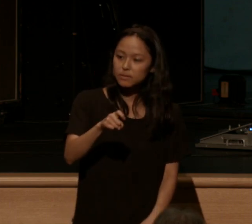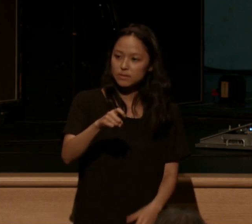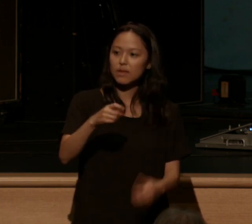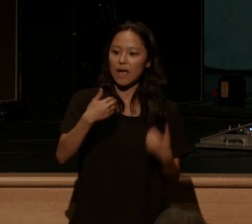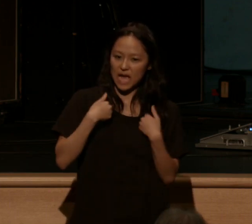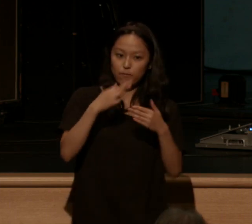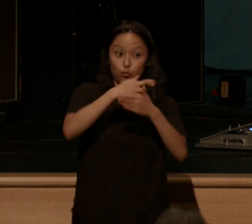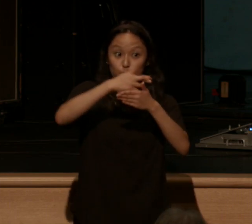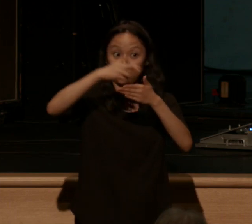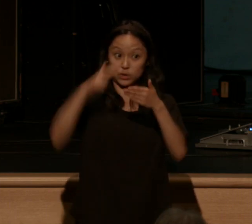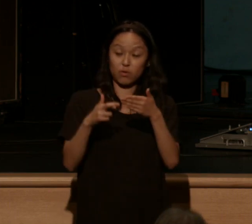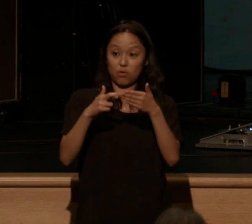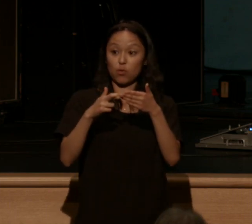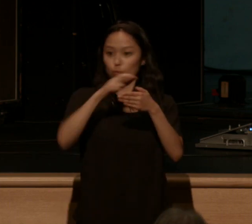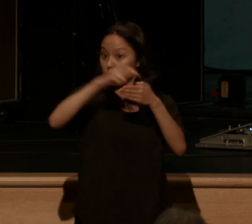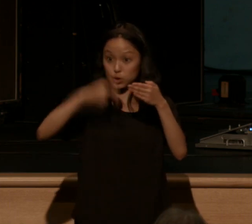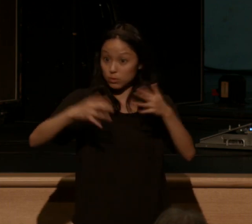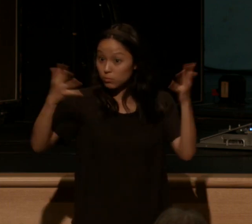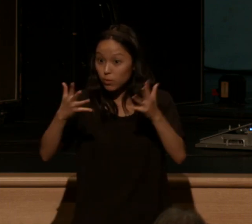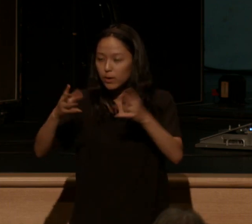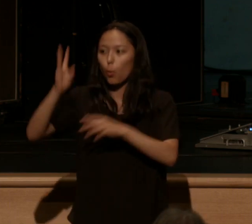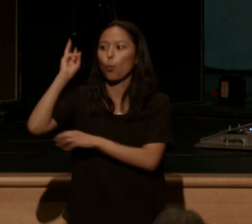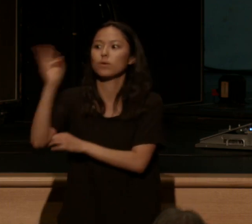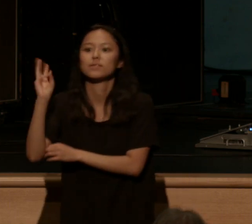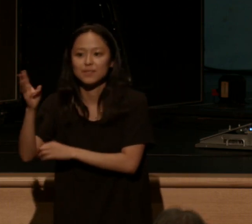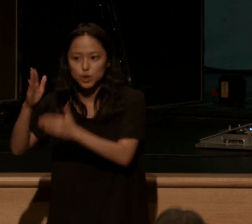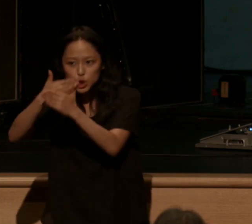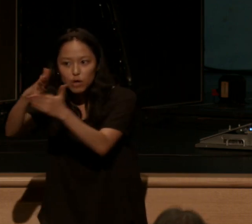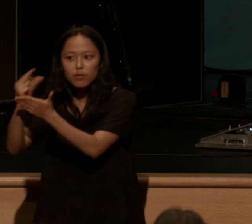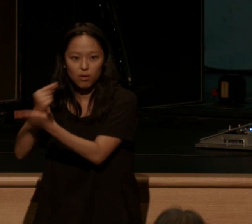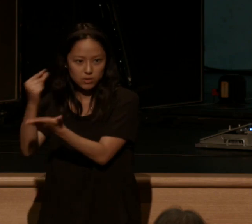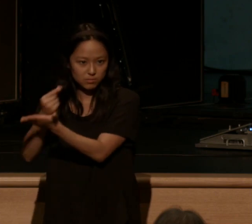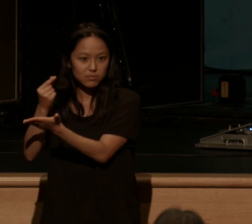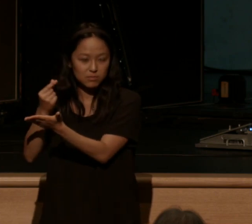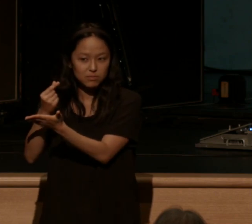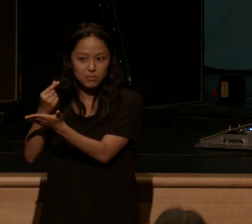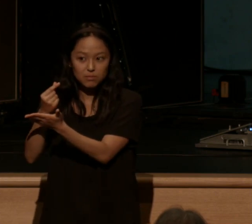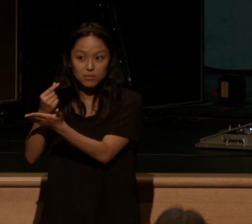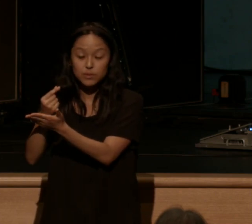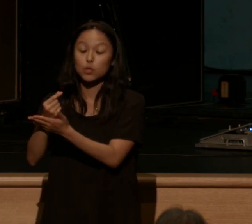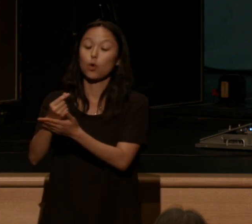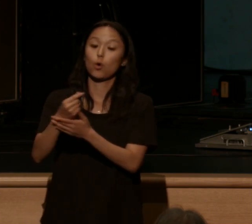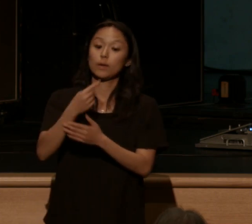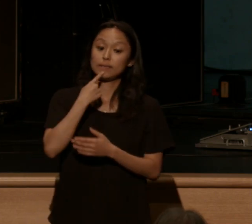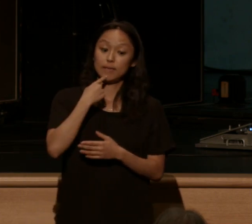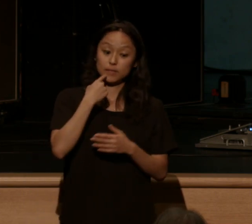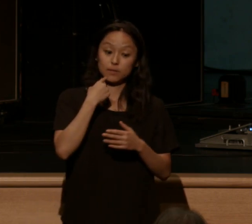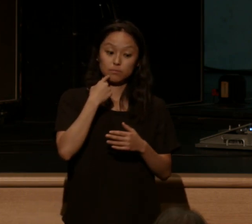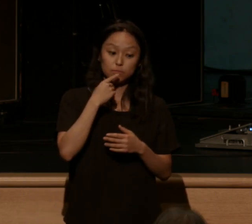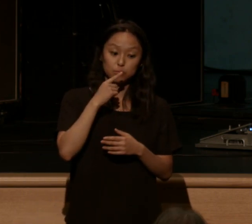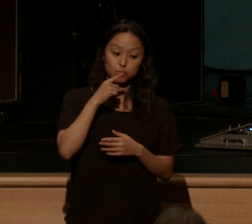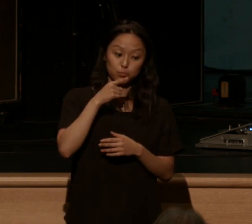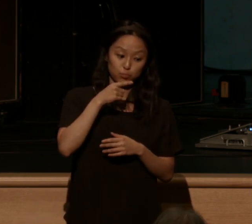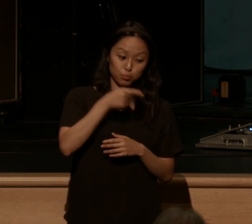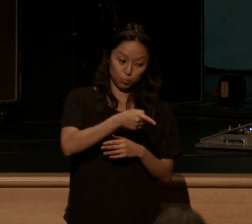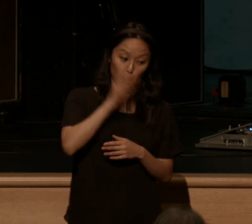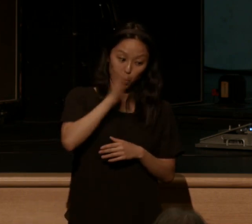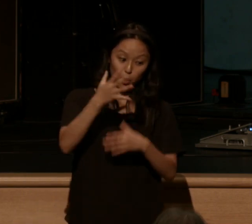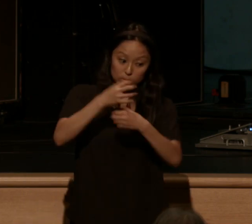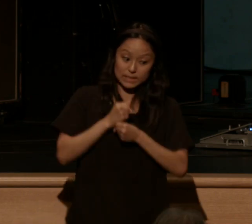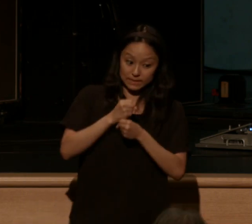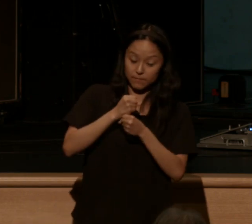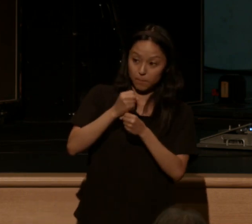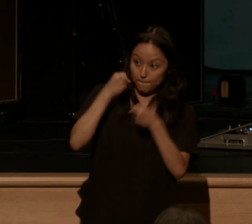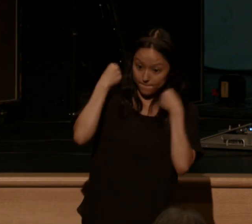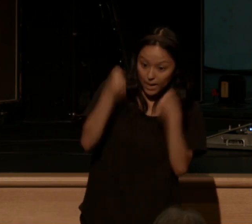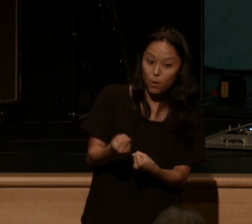result in witness. Okay, did you get that? So when it says, but you will receive power when the Holy Spirit has come